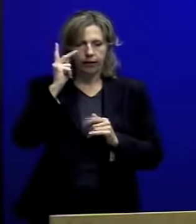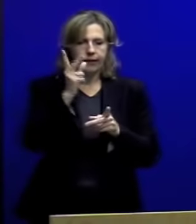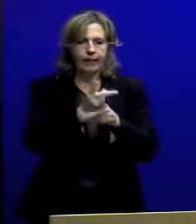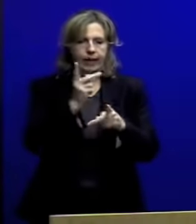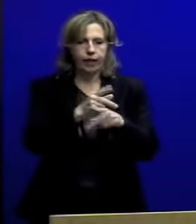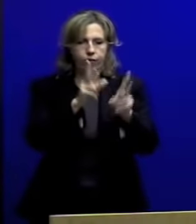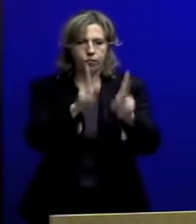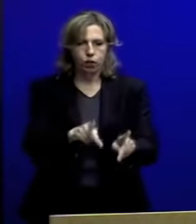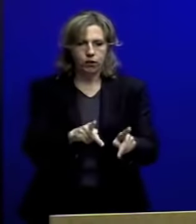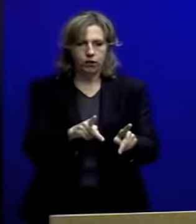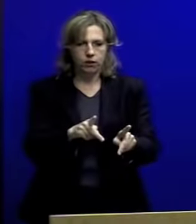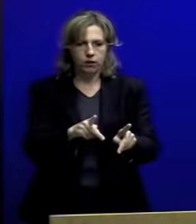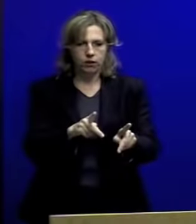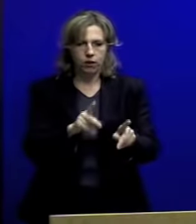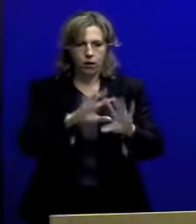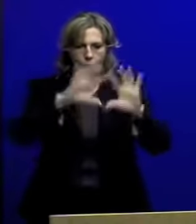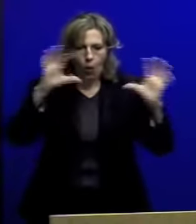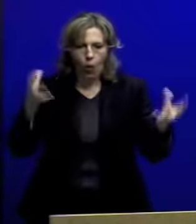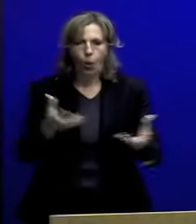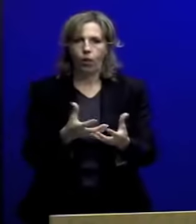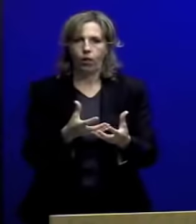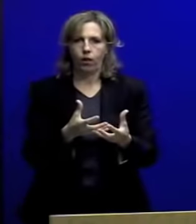mind, body, and spirit.